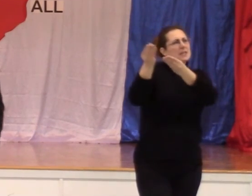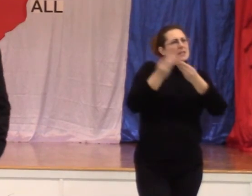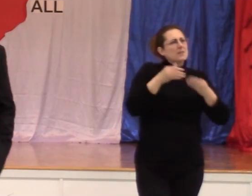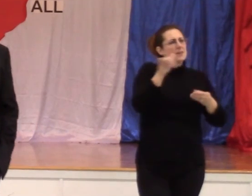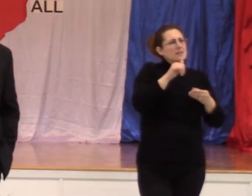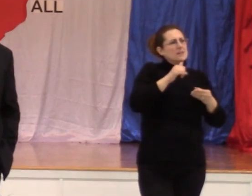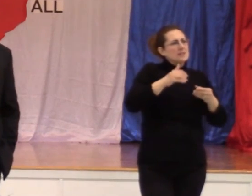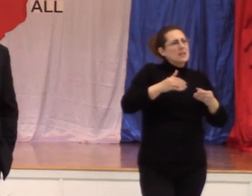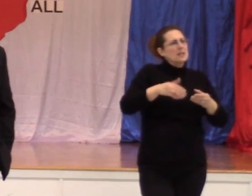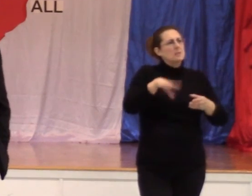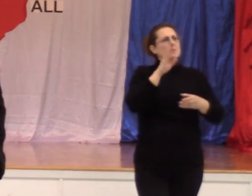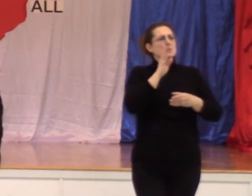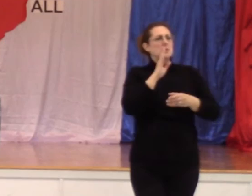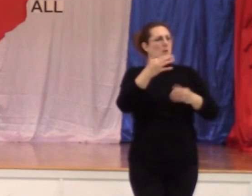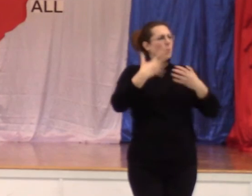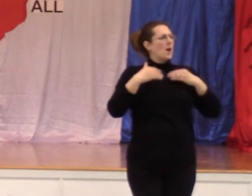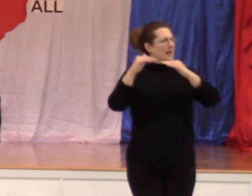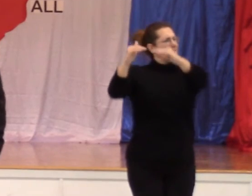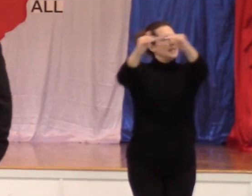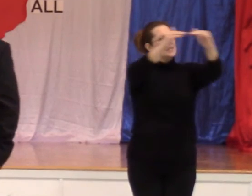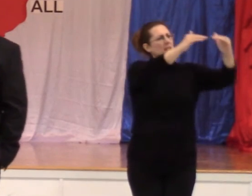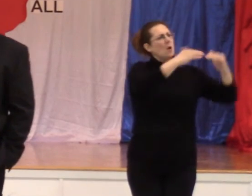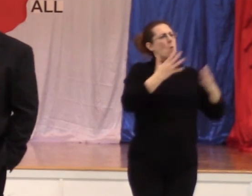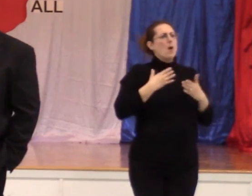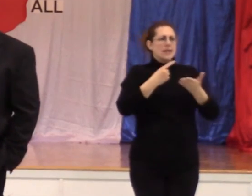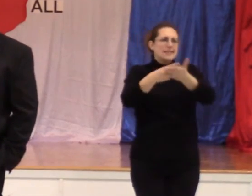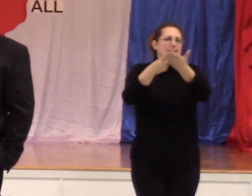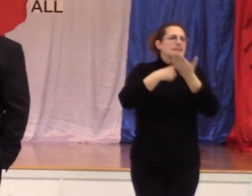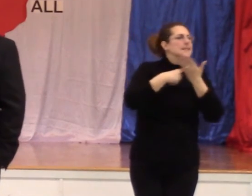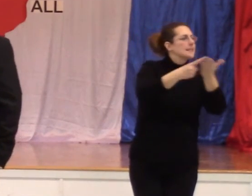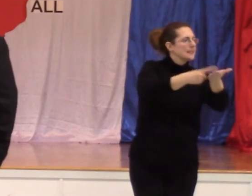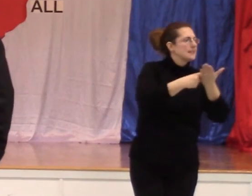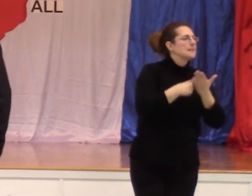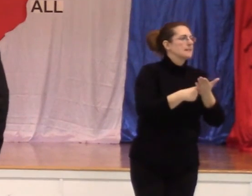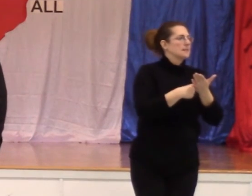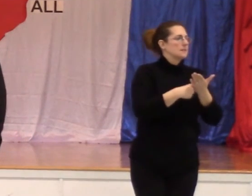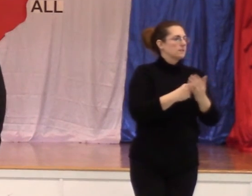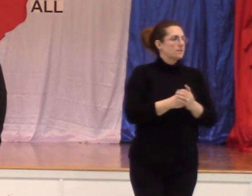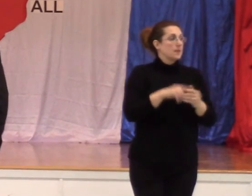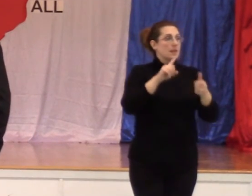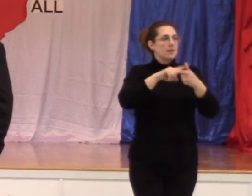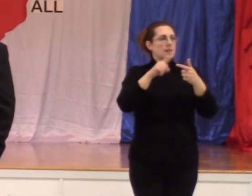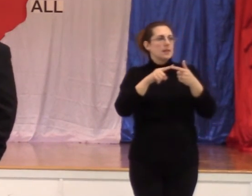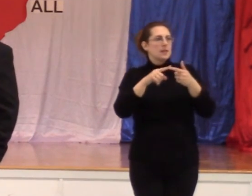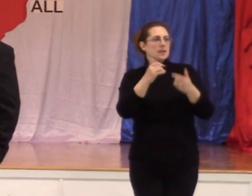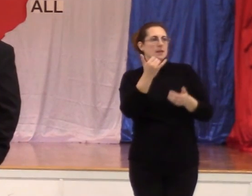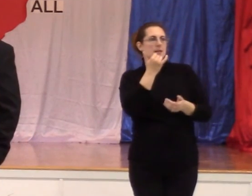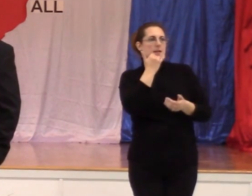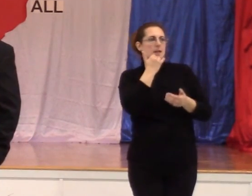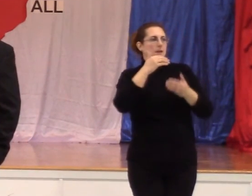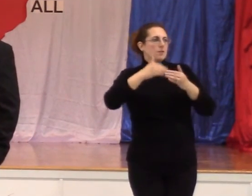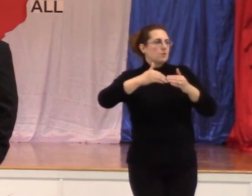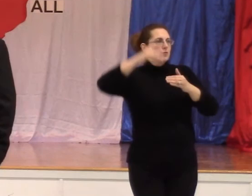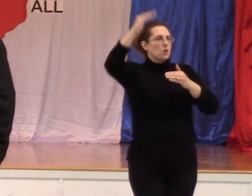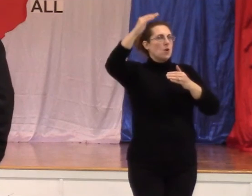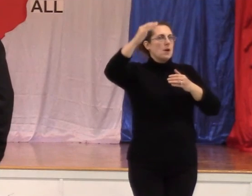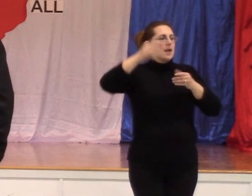podium. We'd like to be equal. We'd like to dialogue. And then, of course, error takes the